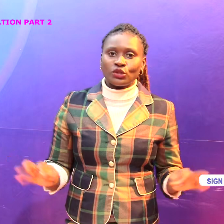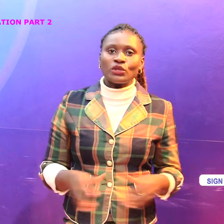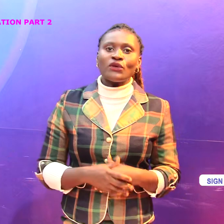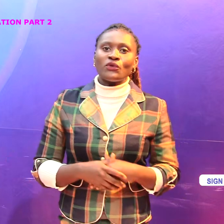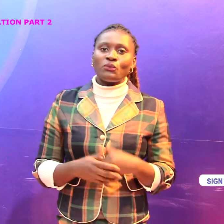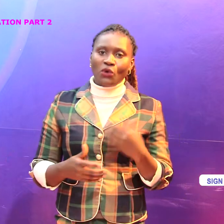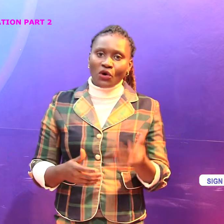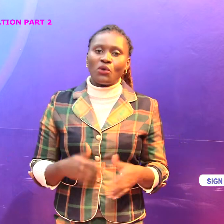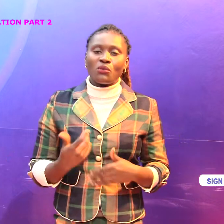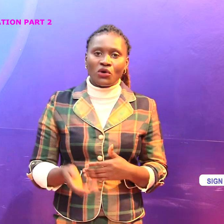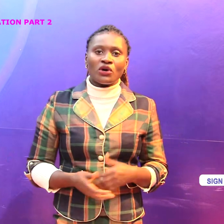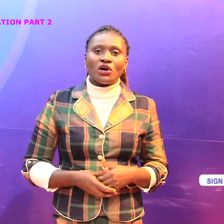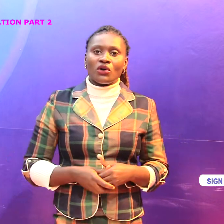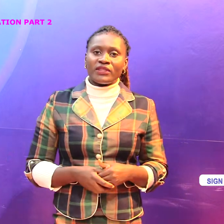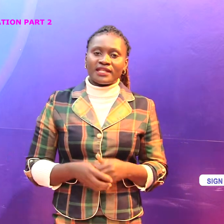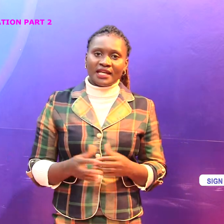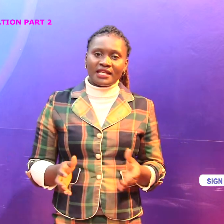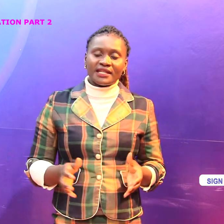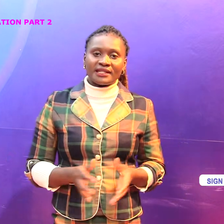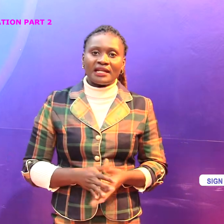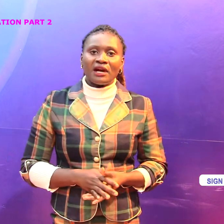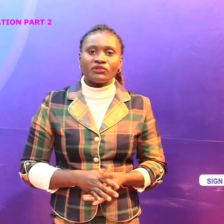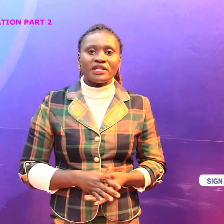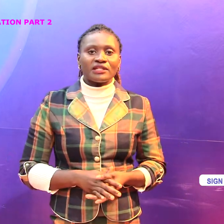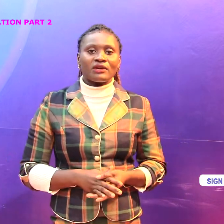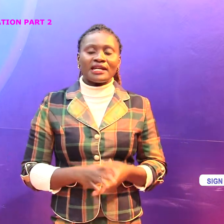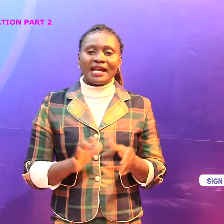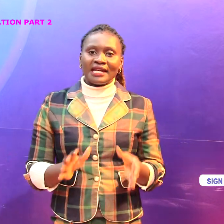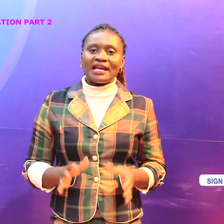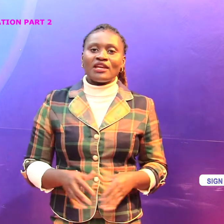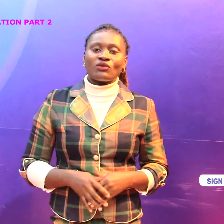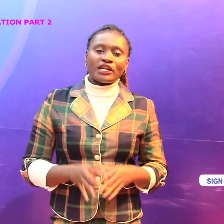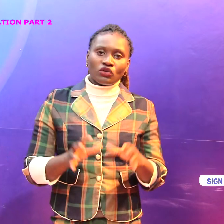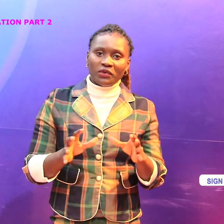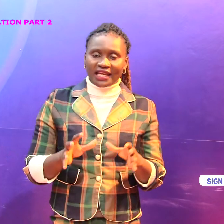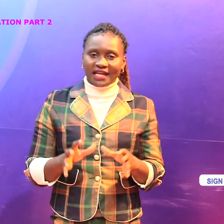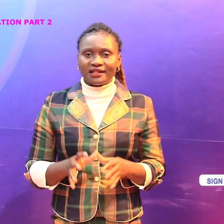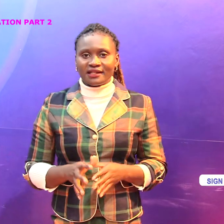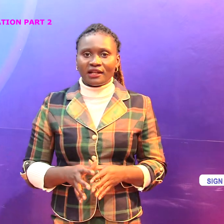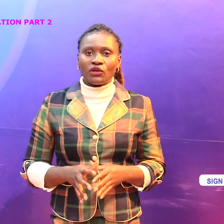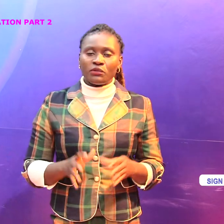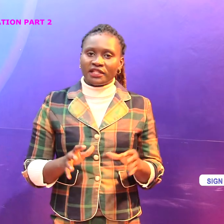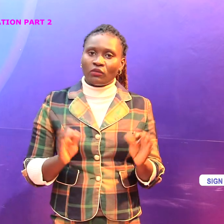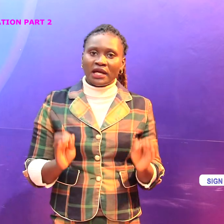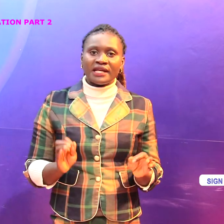to give you more on this Kenyan Sign Language so that you can learn, you can communicate easily when you meet our brothers